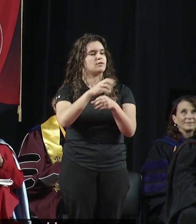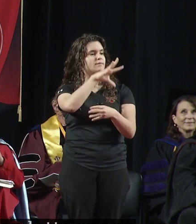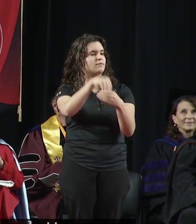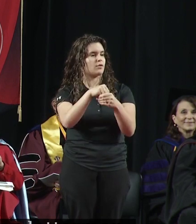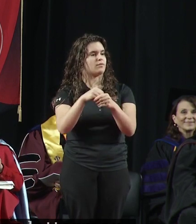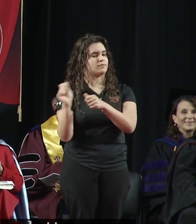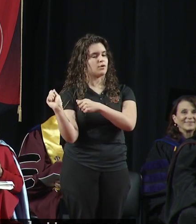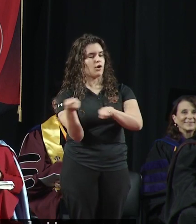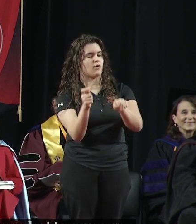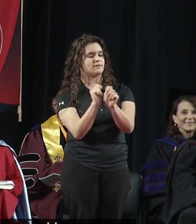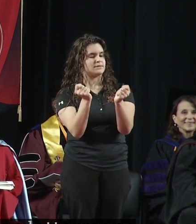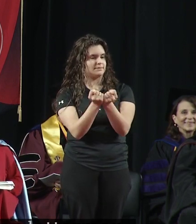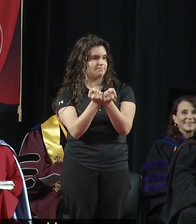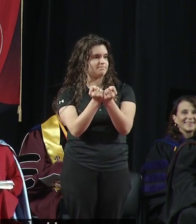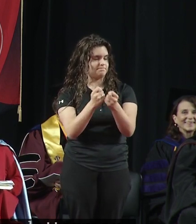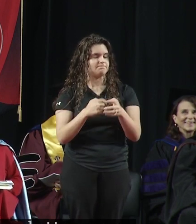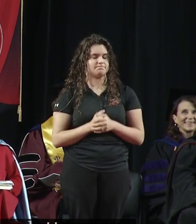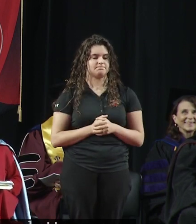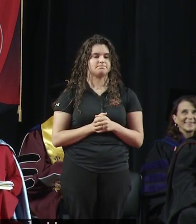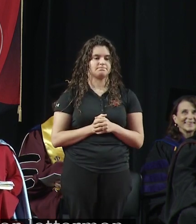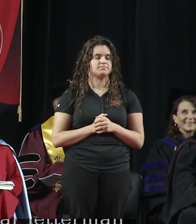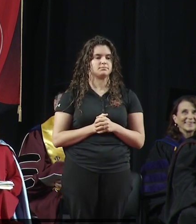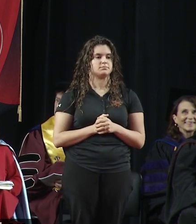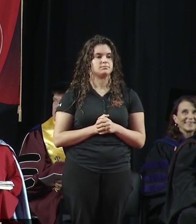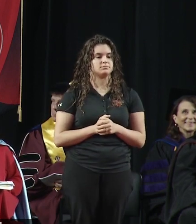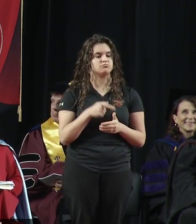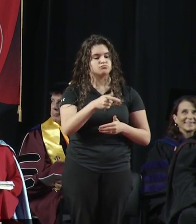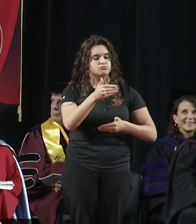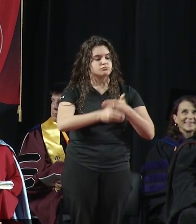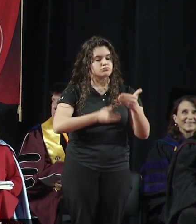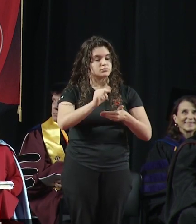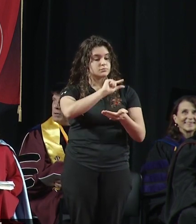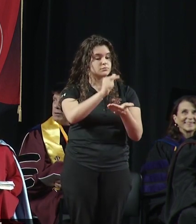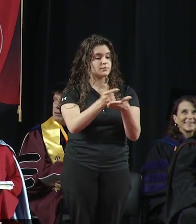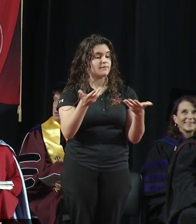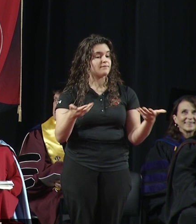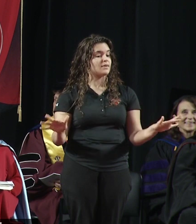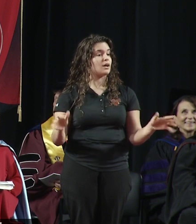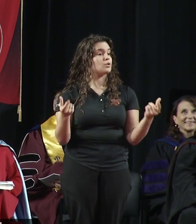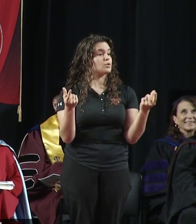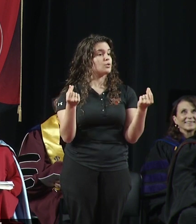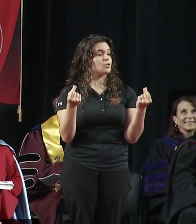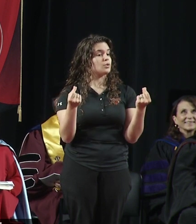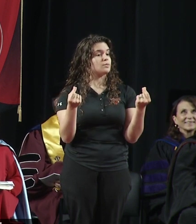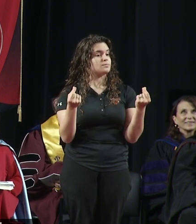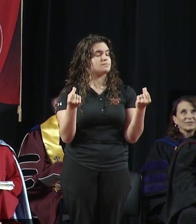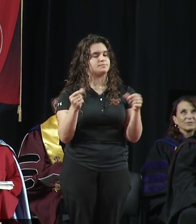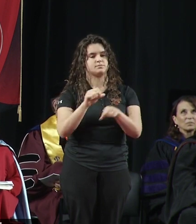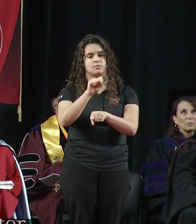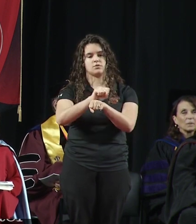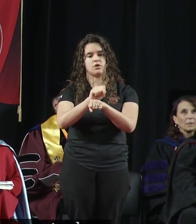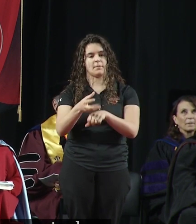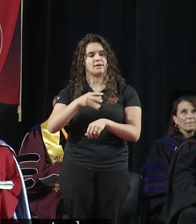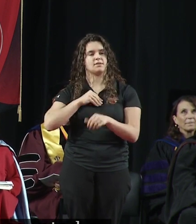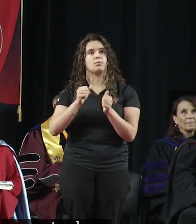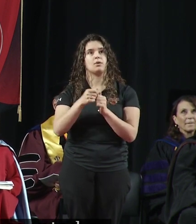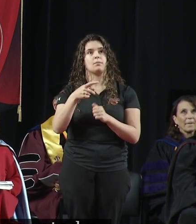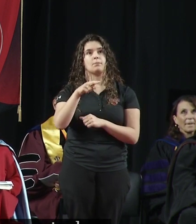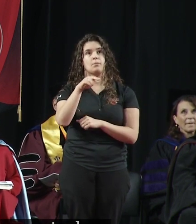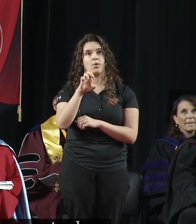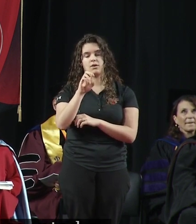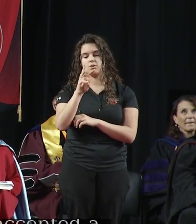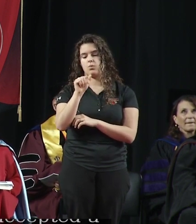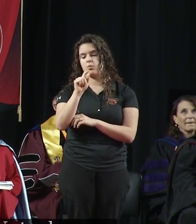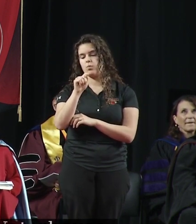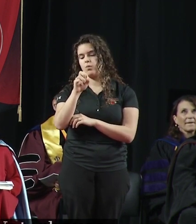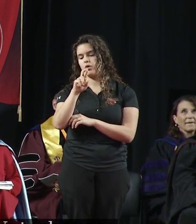team. After graduation, he took a job with Price Waterhouse, and